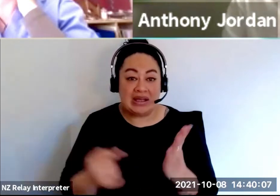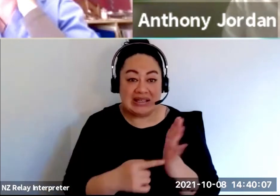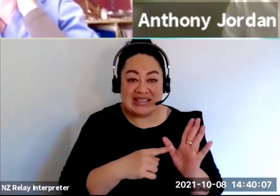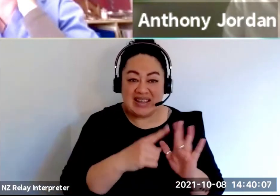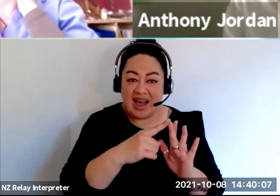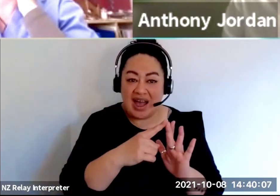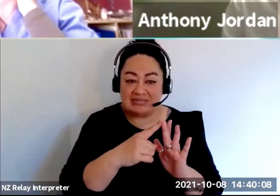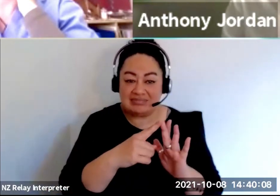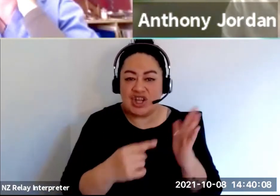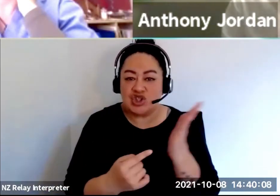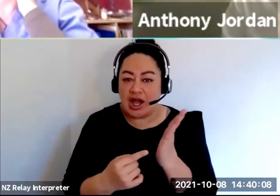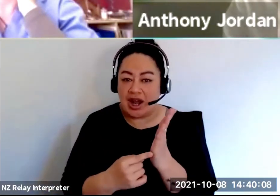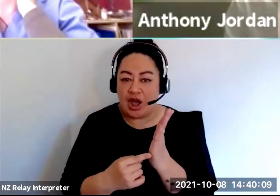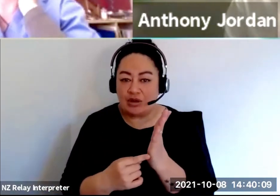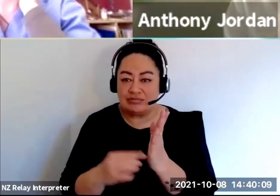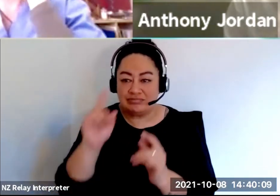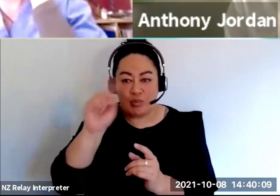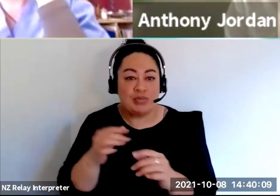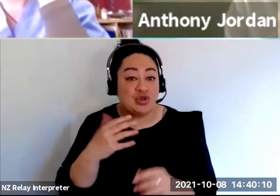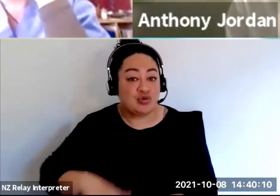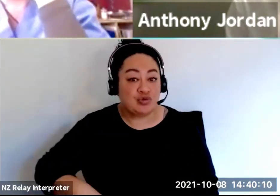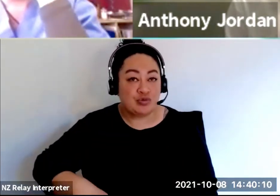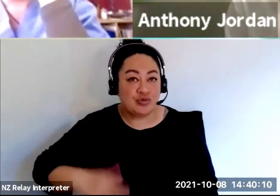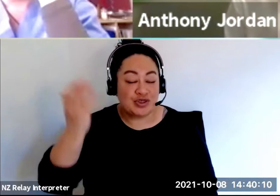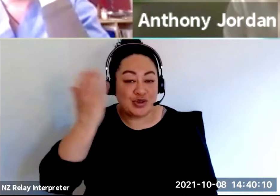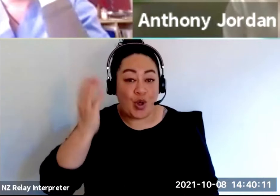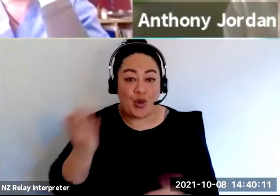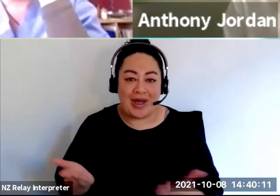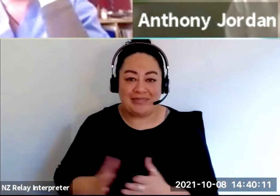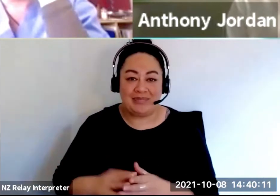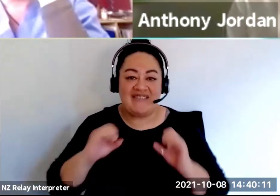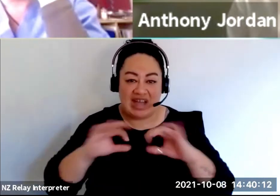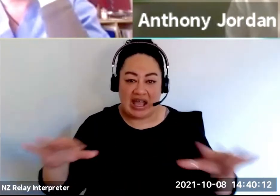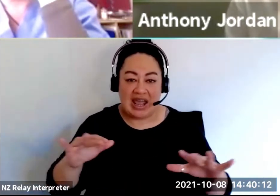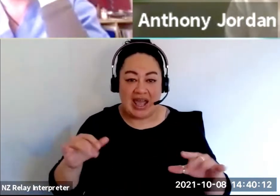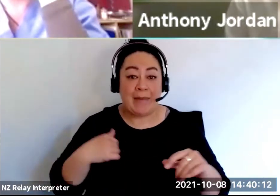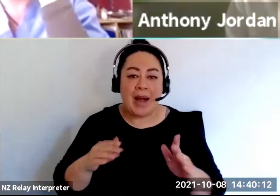in Whangarei, but have actually spent most of my life here in Auckland.